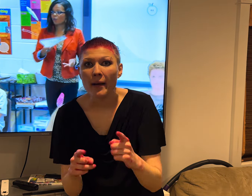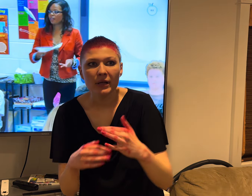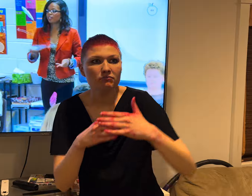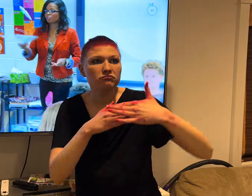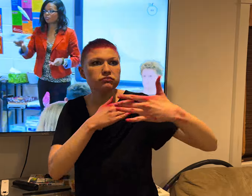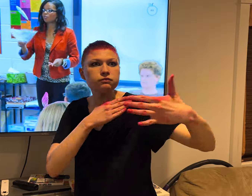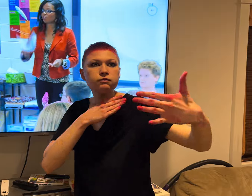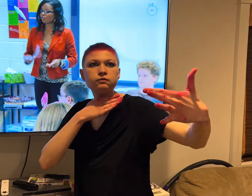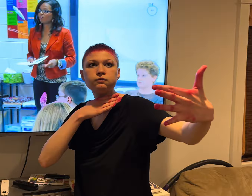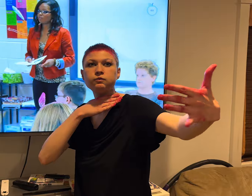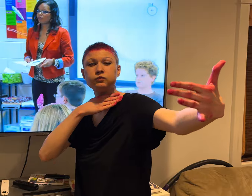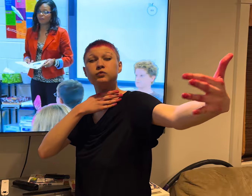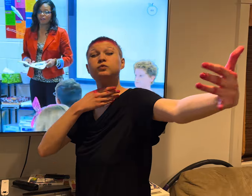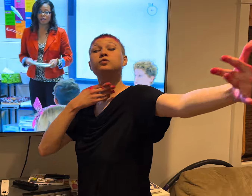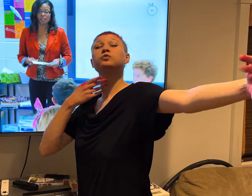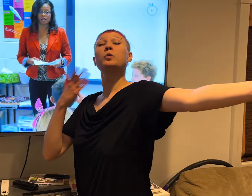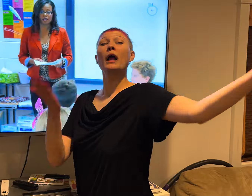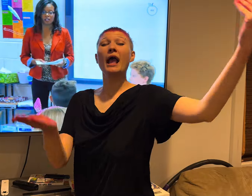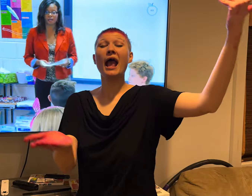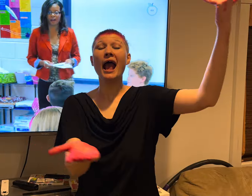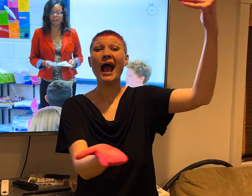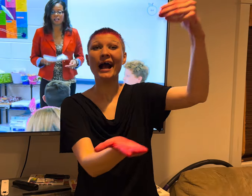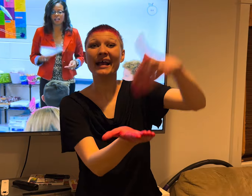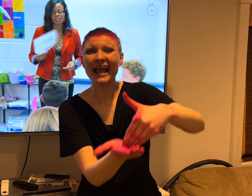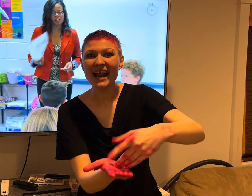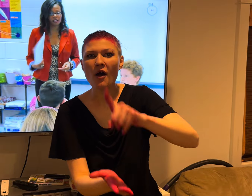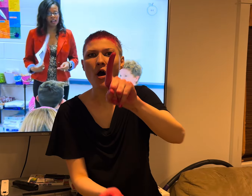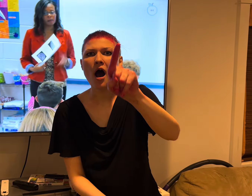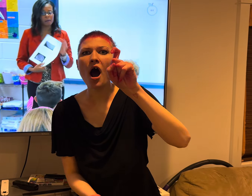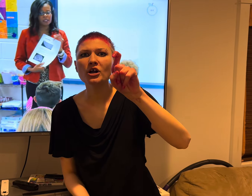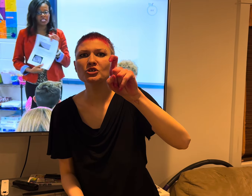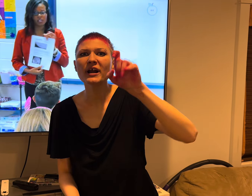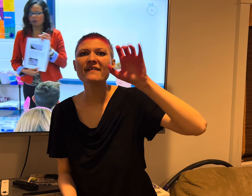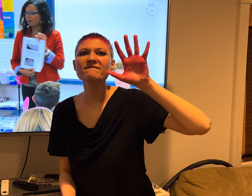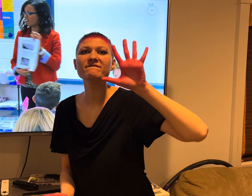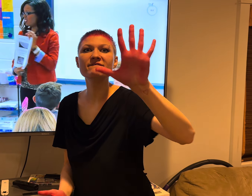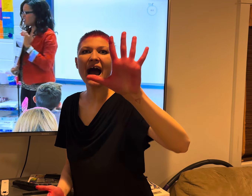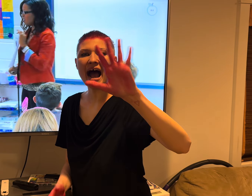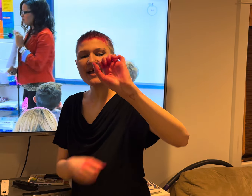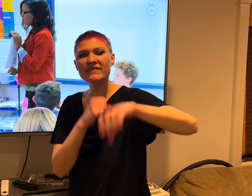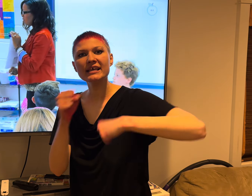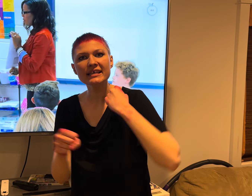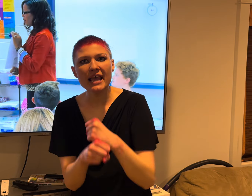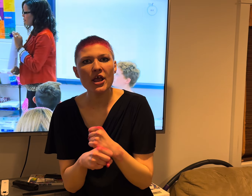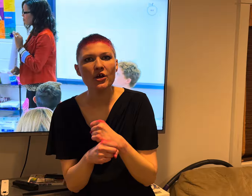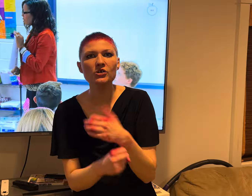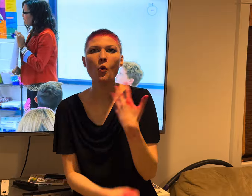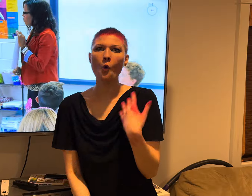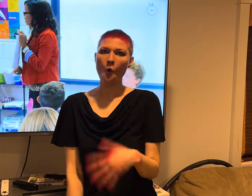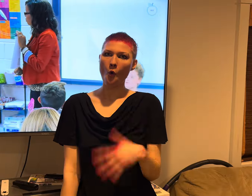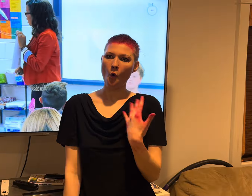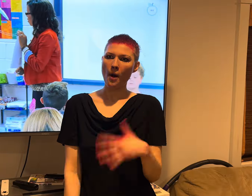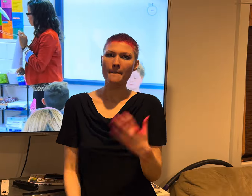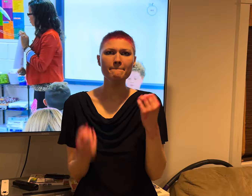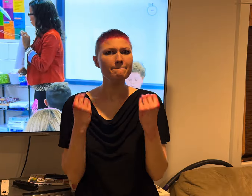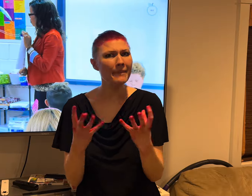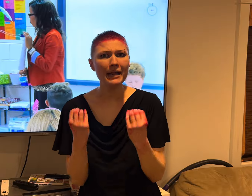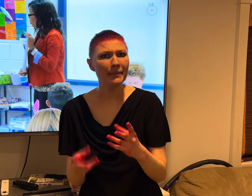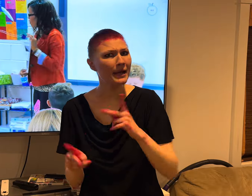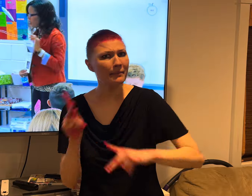One, two. Very good, okay? A lot of people didn't know about this, okay? It was very, very important, though,